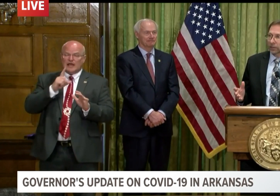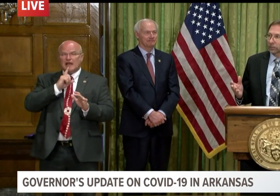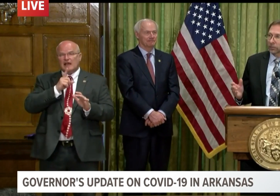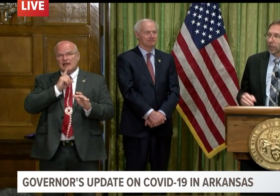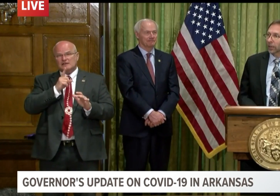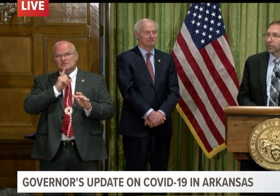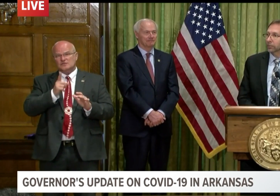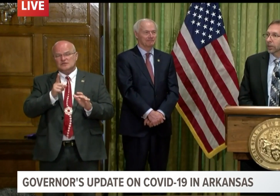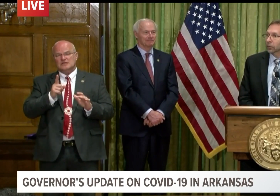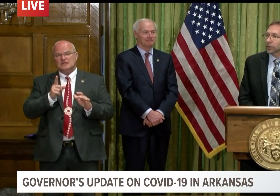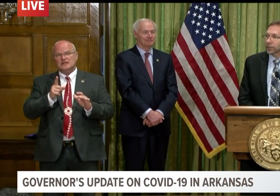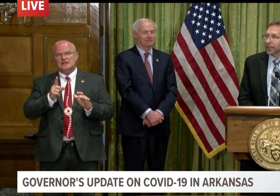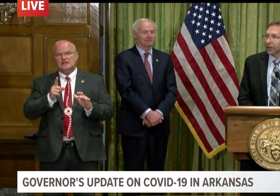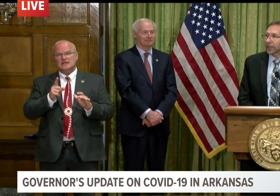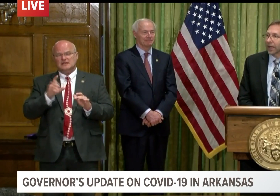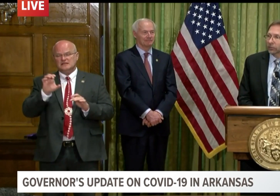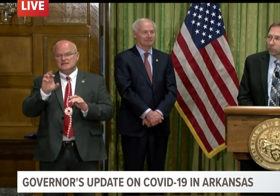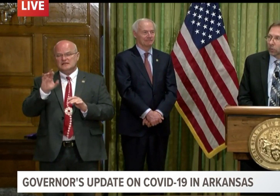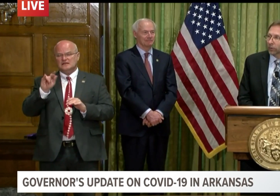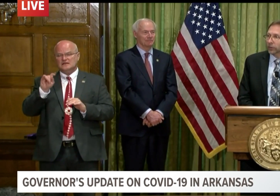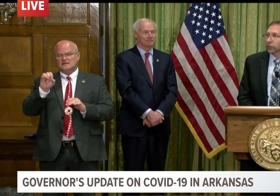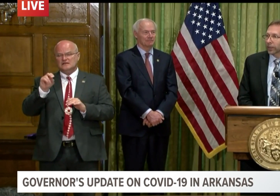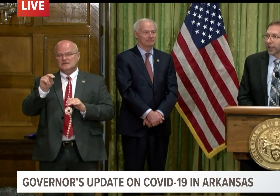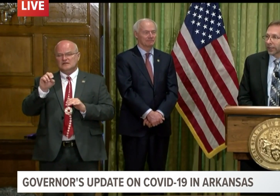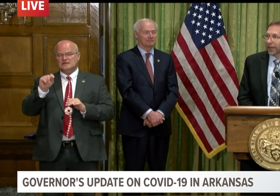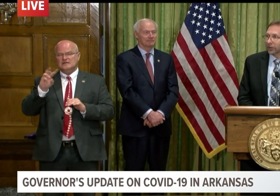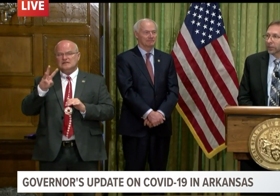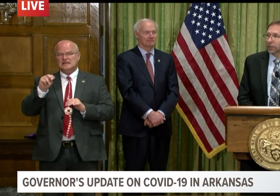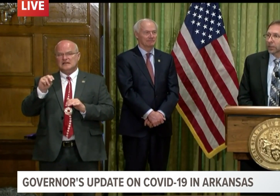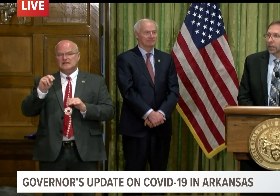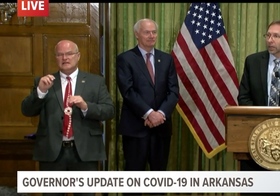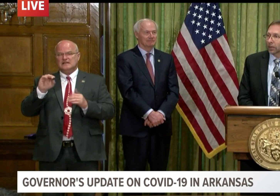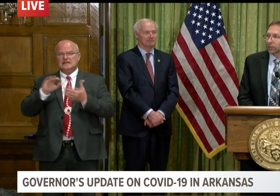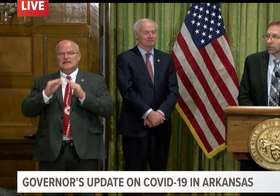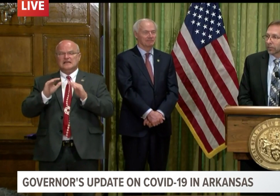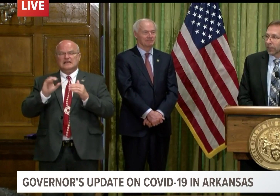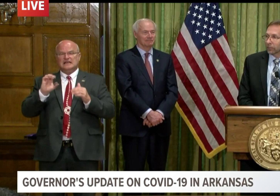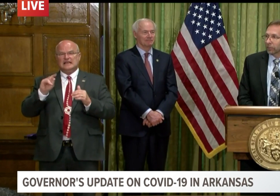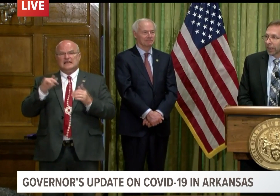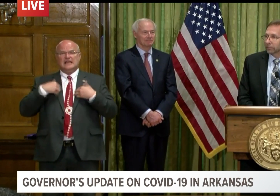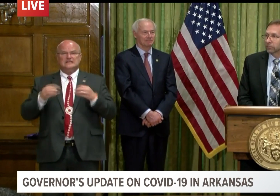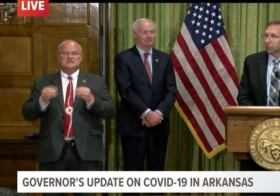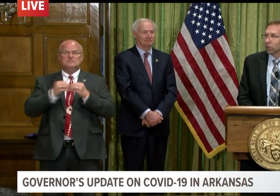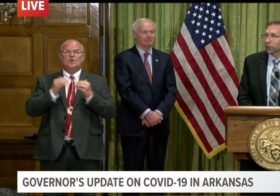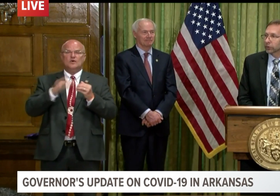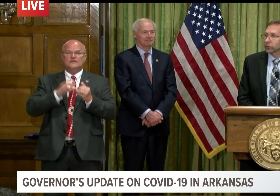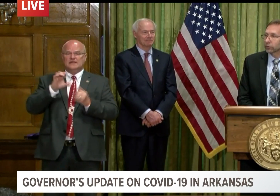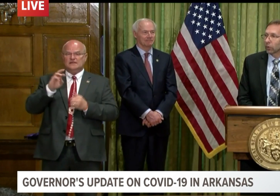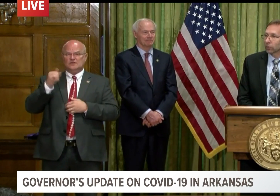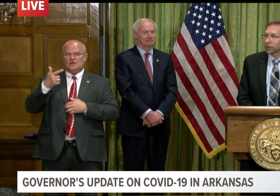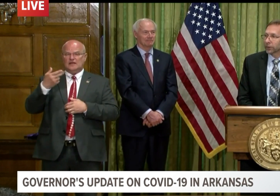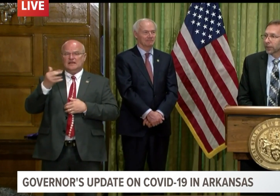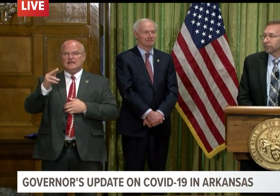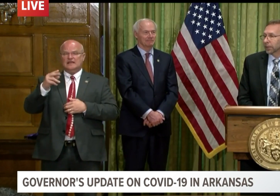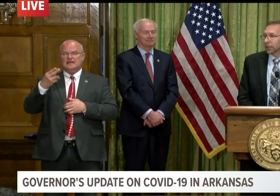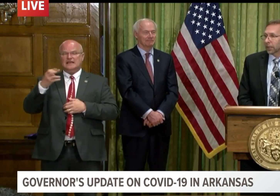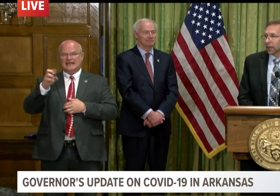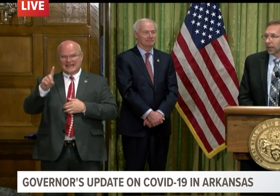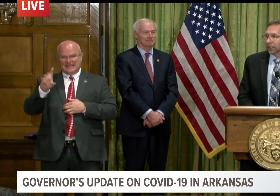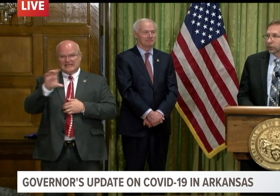Actually, Crittenden County has more than Craighead County, by more than twofold,